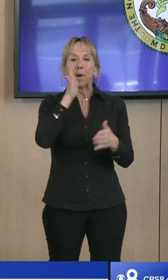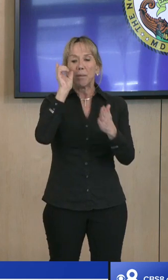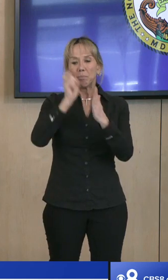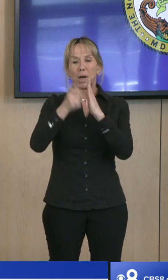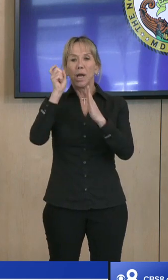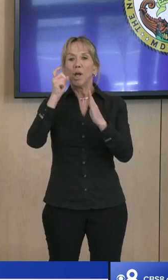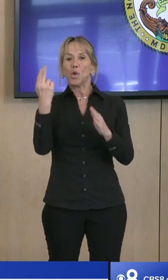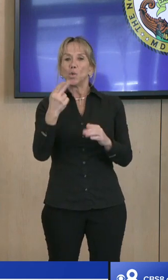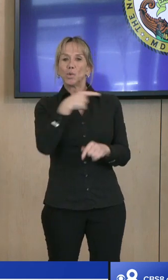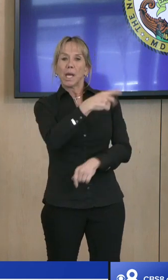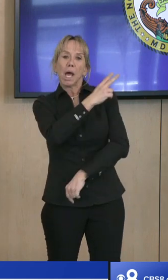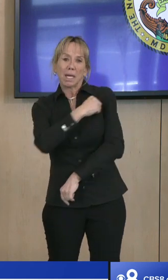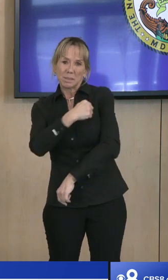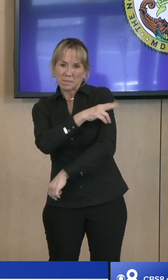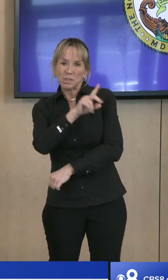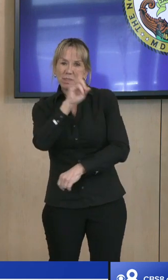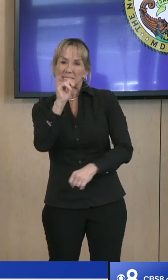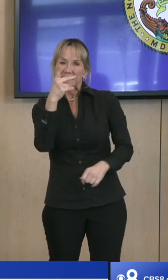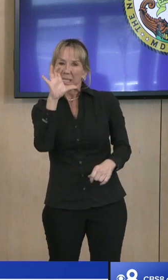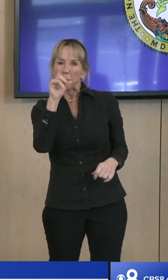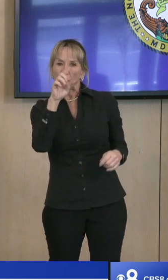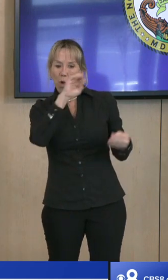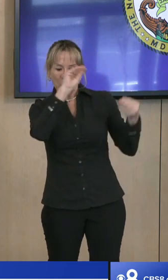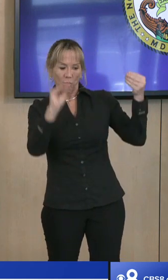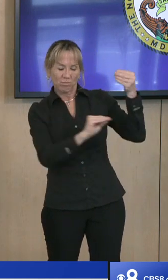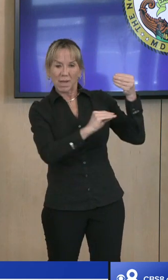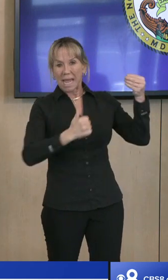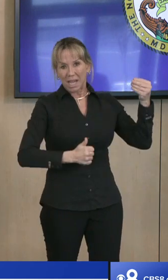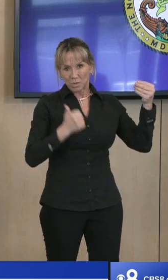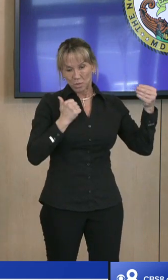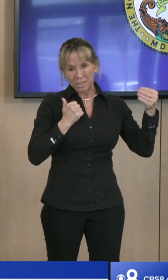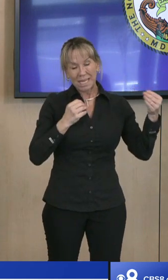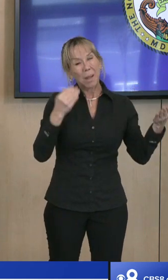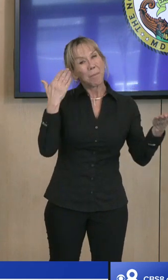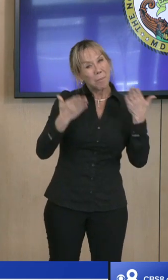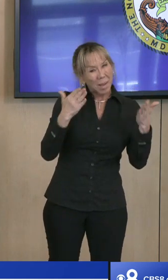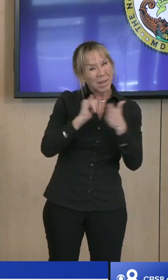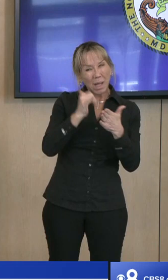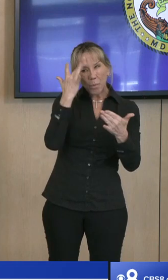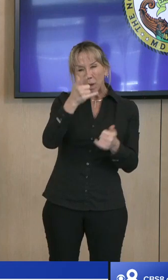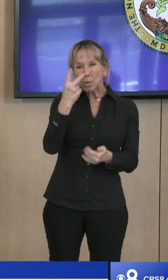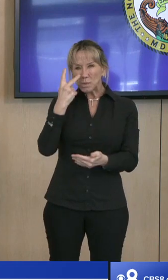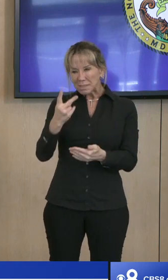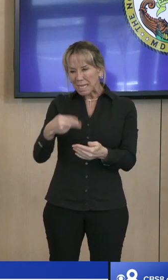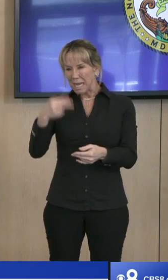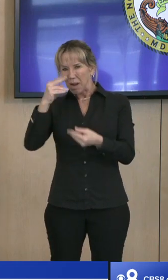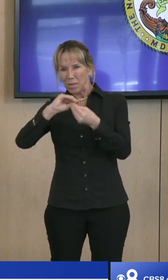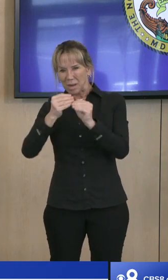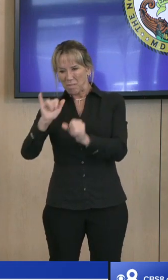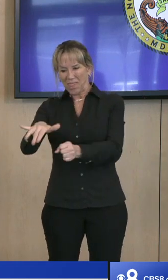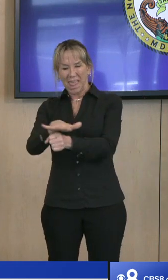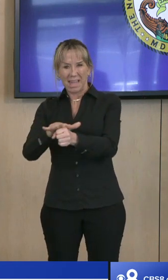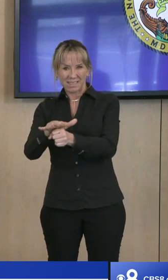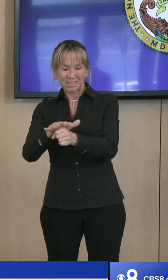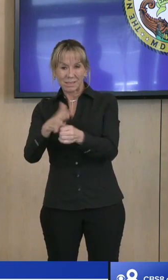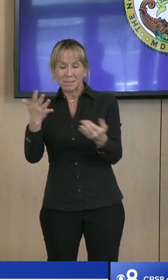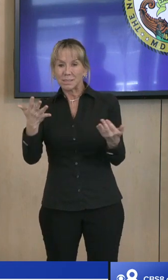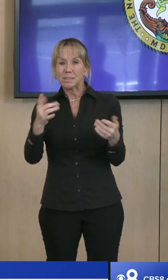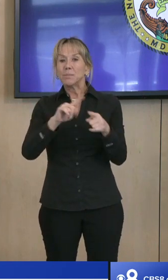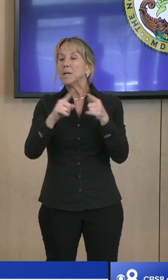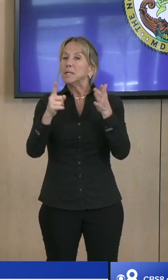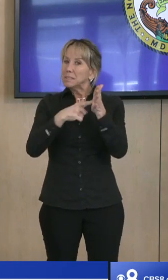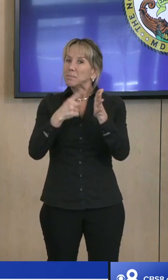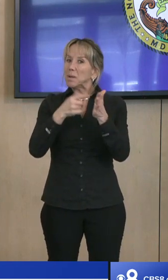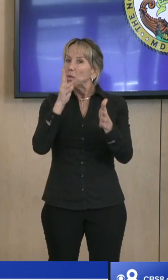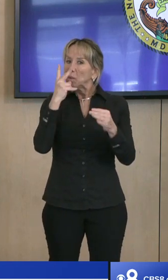the hospital zip code address, and that may be contributing to some of this. This sometimes is fixed over